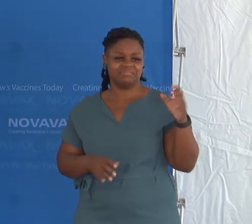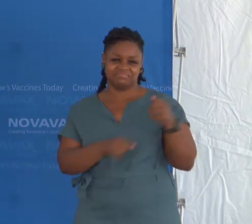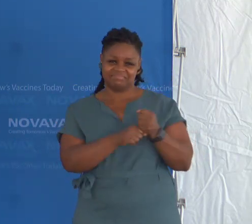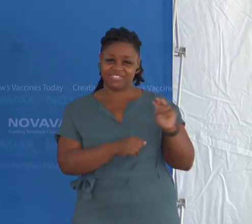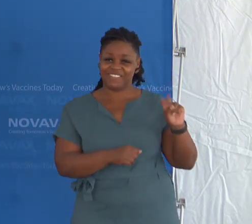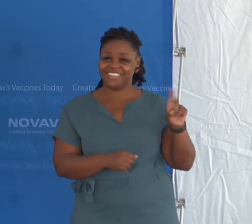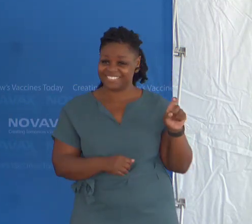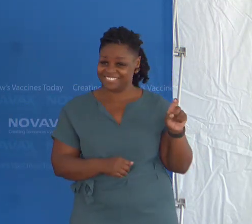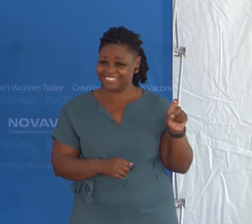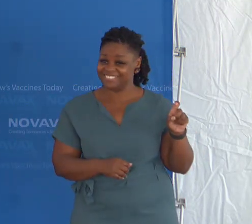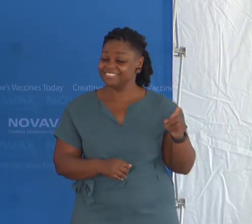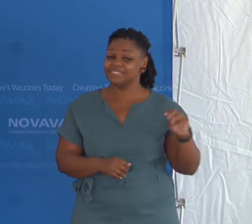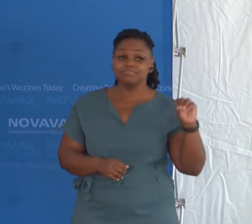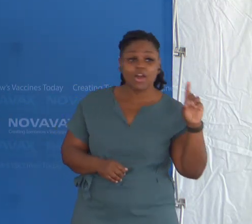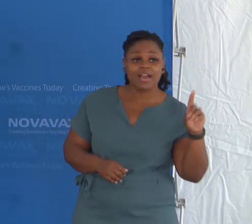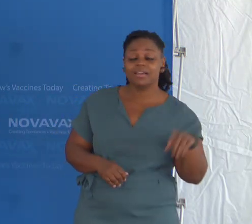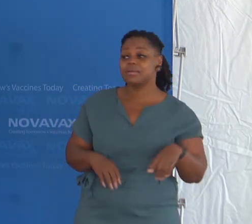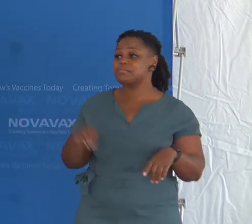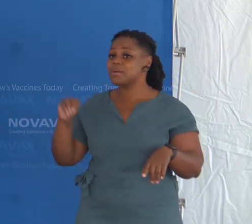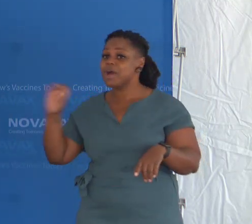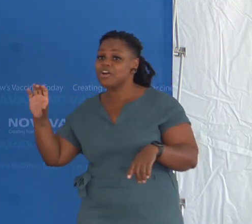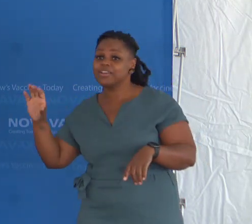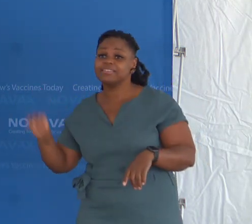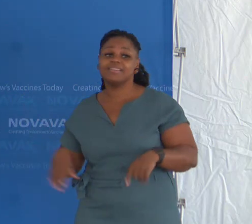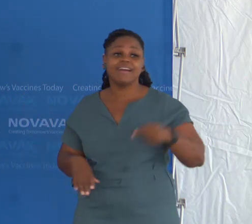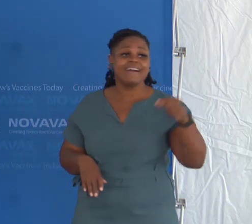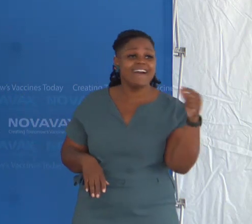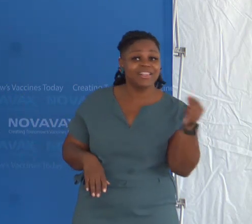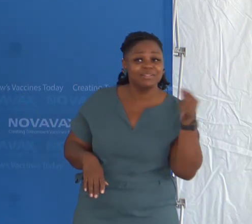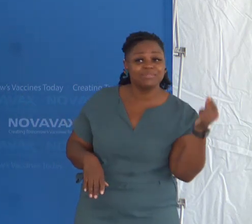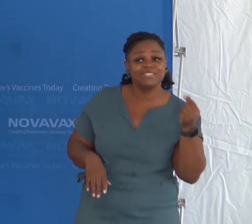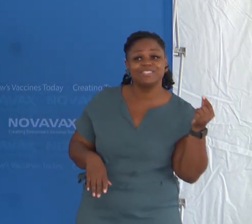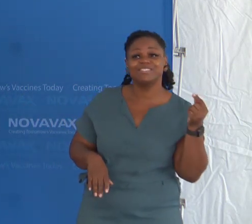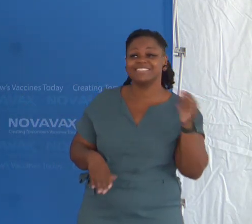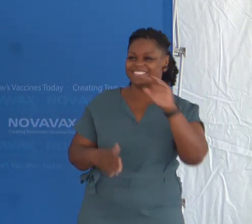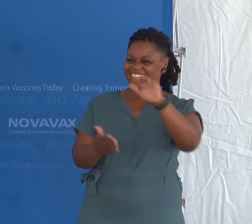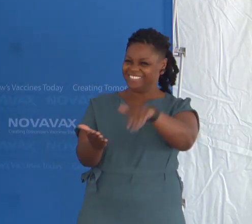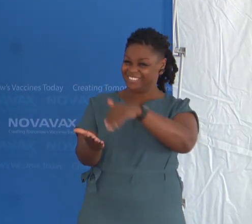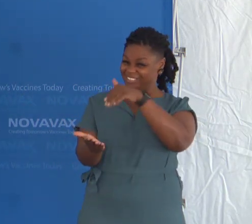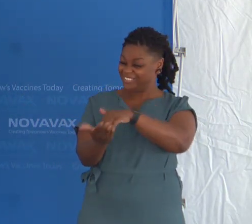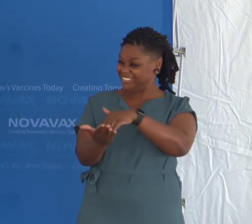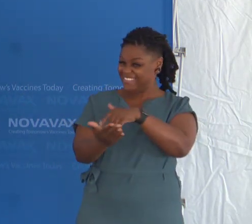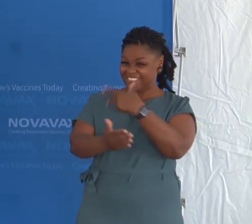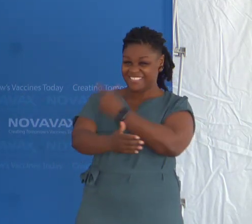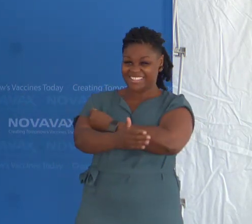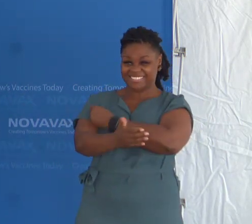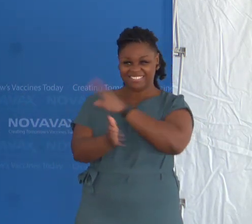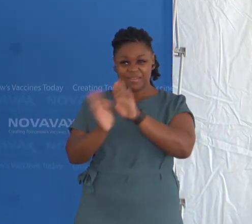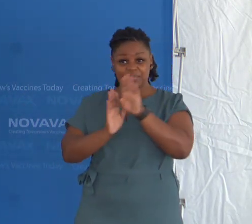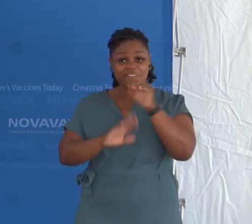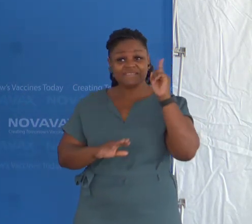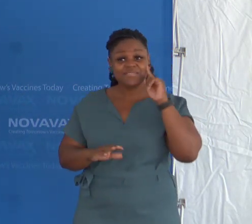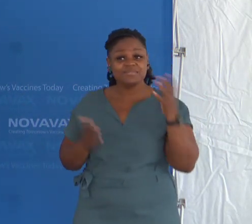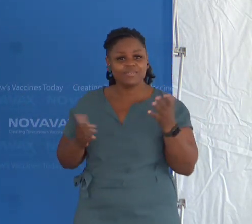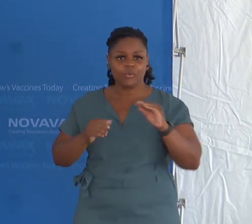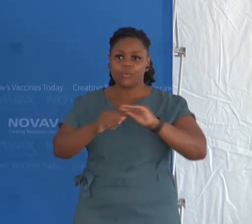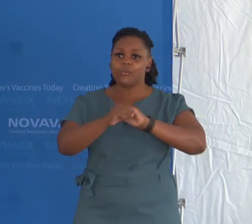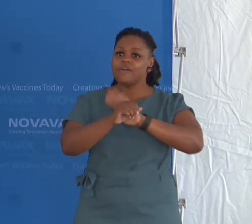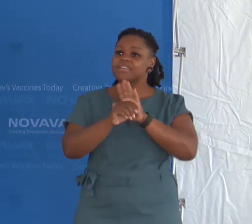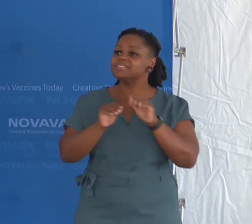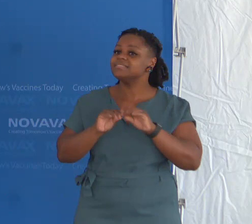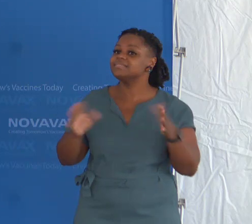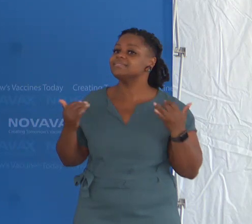County, Gaithersburg. This is the center of vaccine development for coronavirus in the world right now.